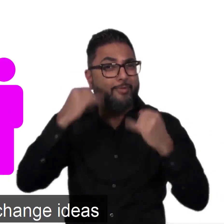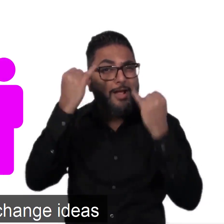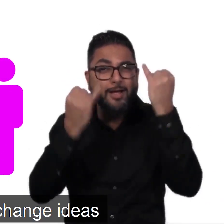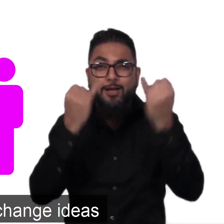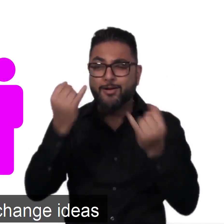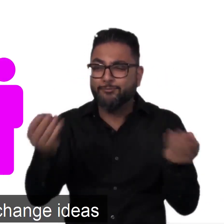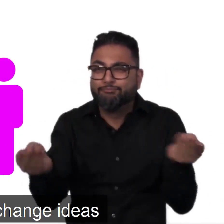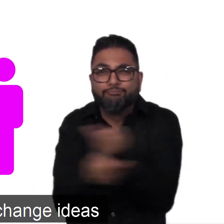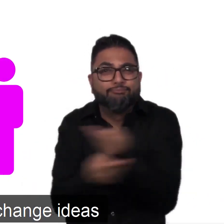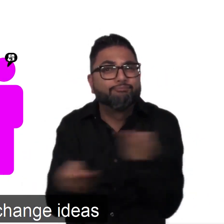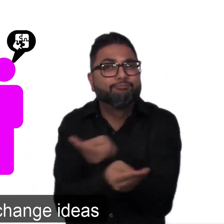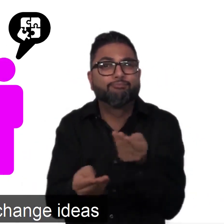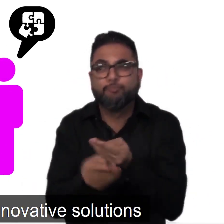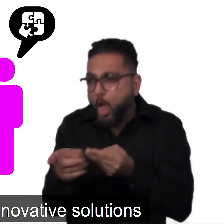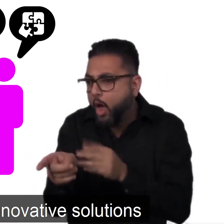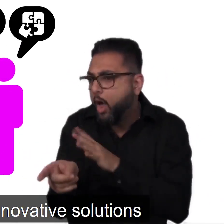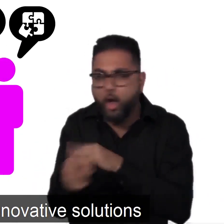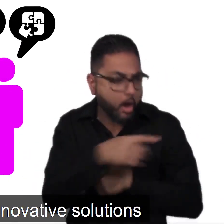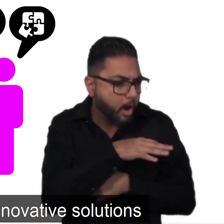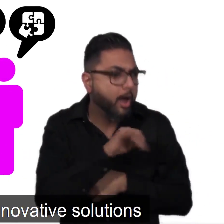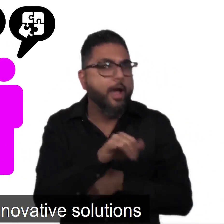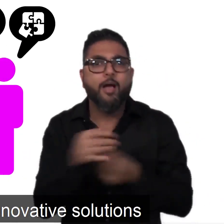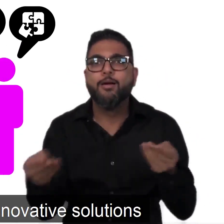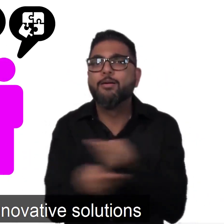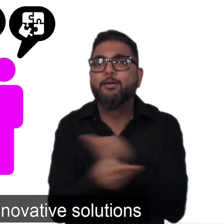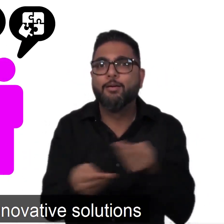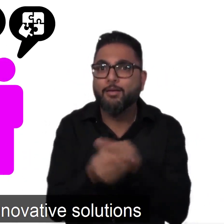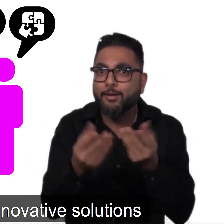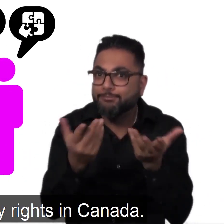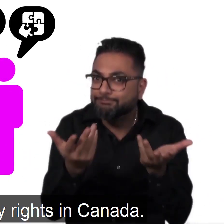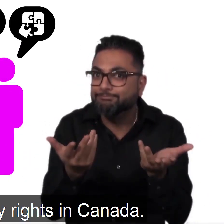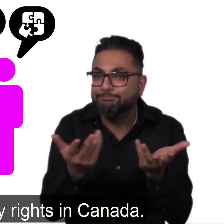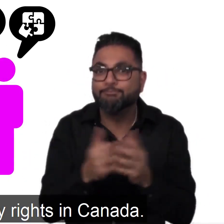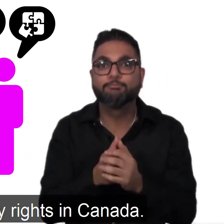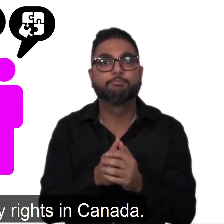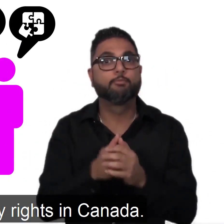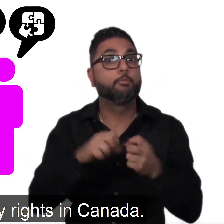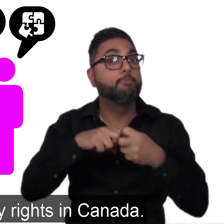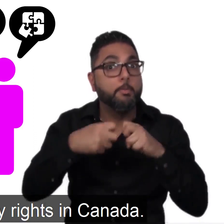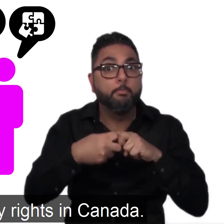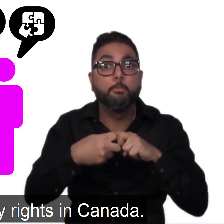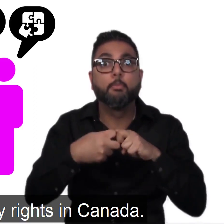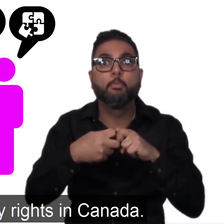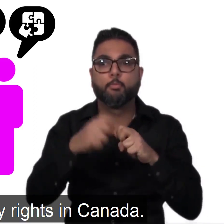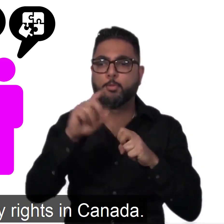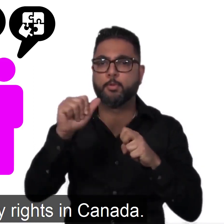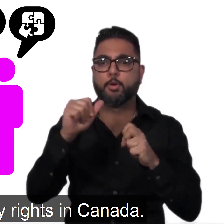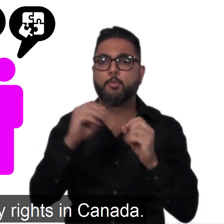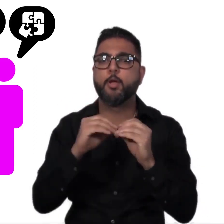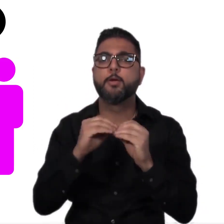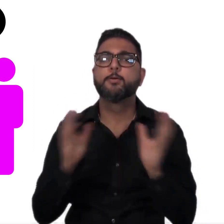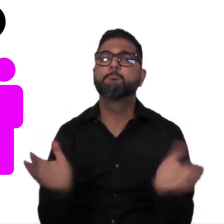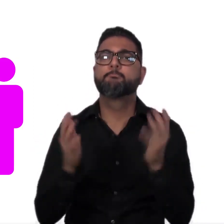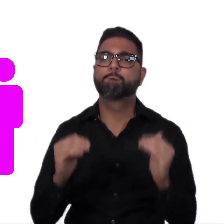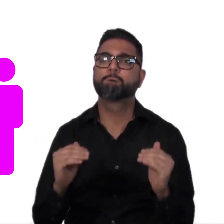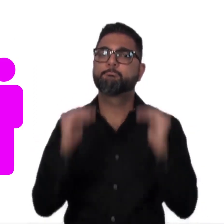Together, we want to exchange ideas and come up with innovative solutions to advance disability rights in Canada.